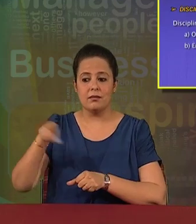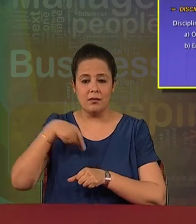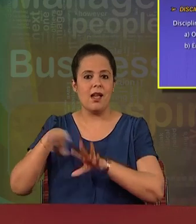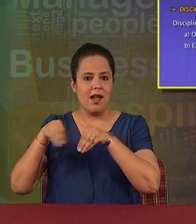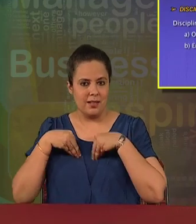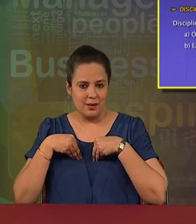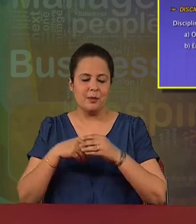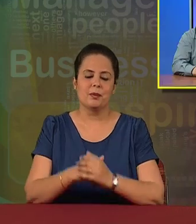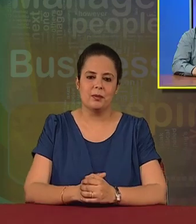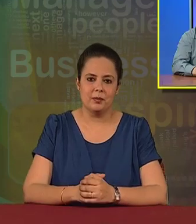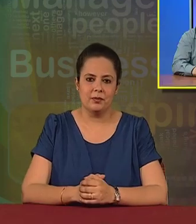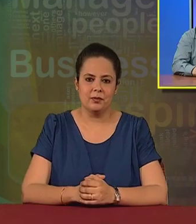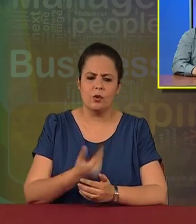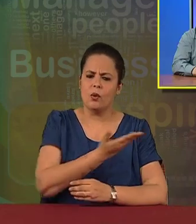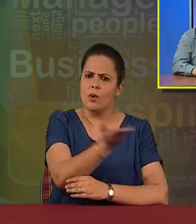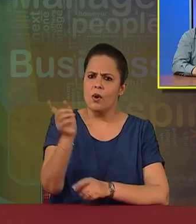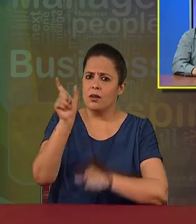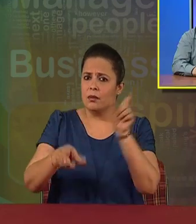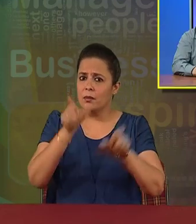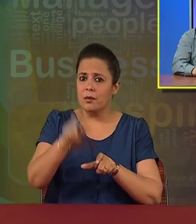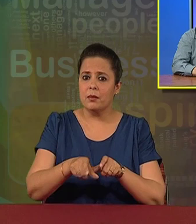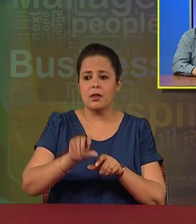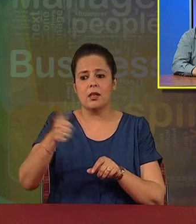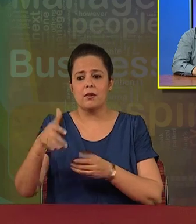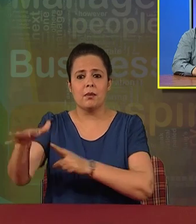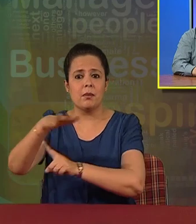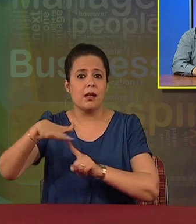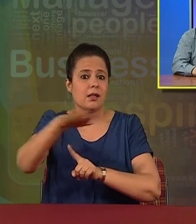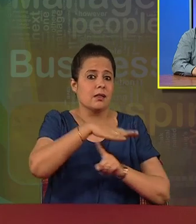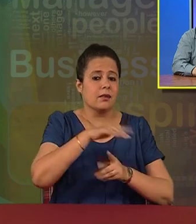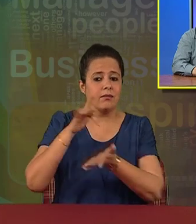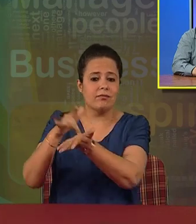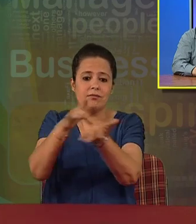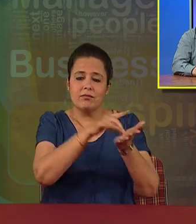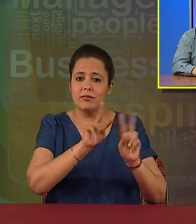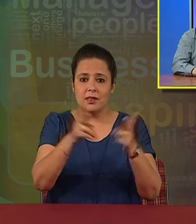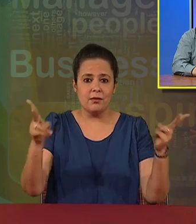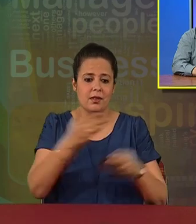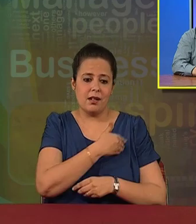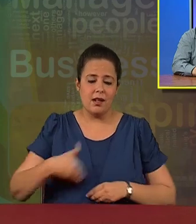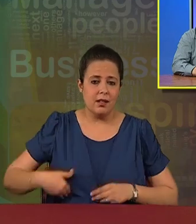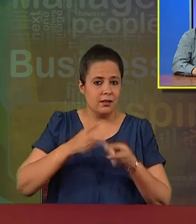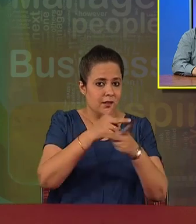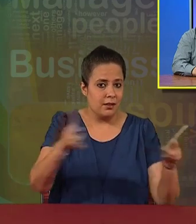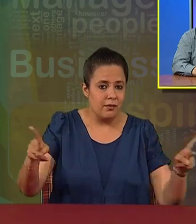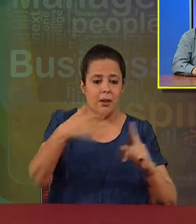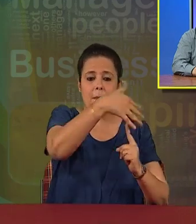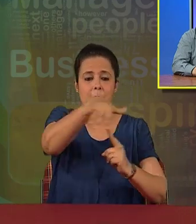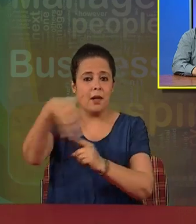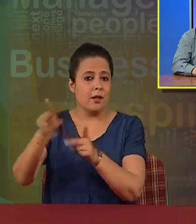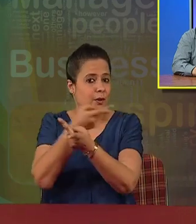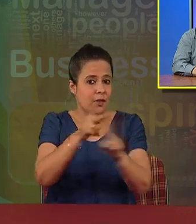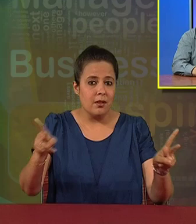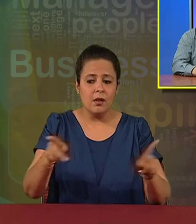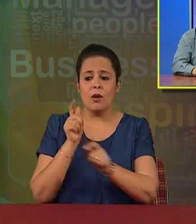agreements. All the employees who are coming from the different areas, different backgrounds, different religions, their